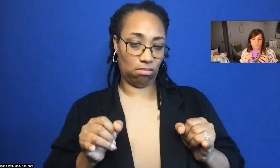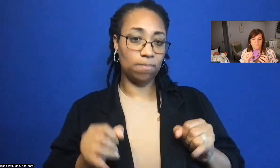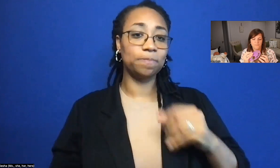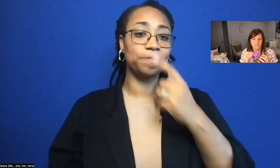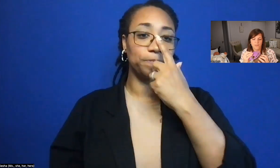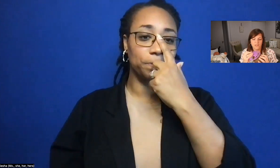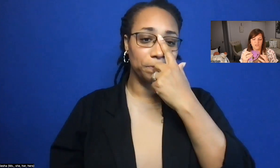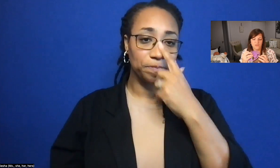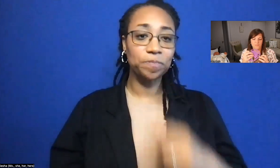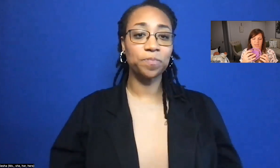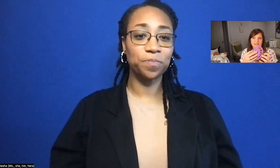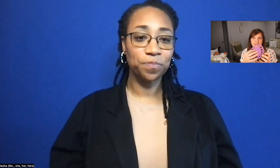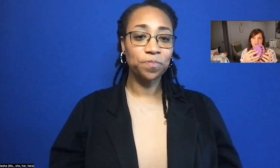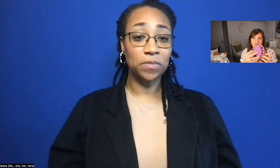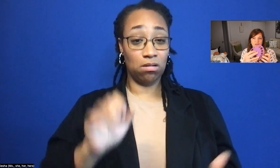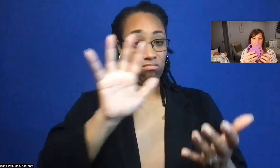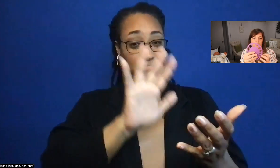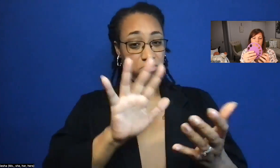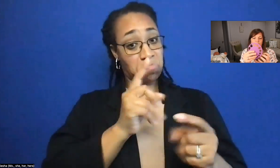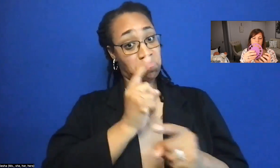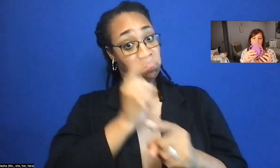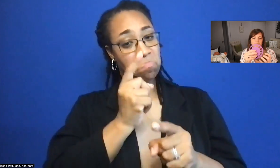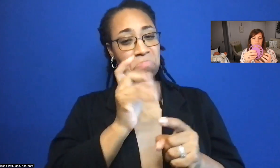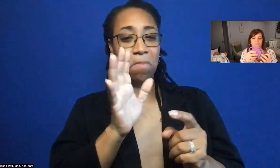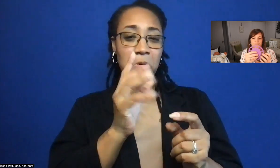tool to the base of your nipple.